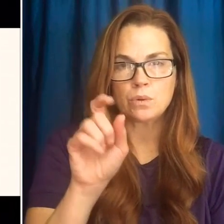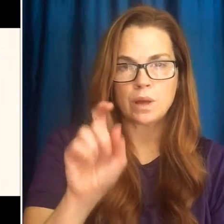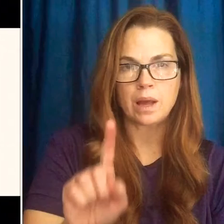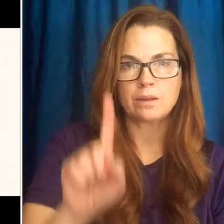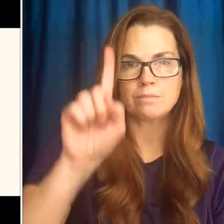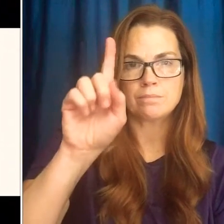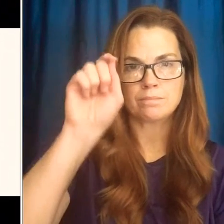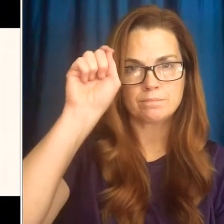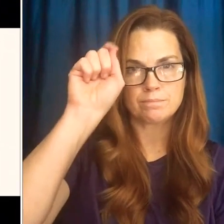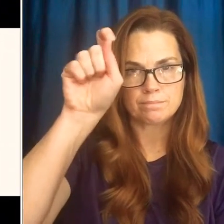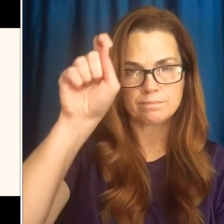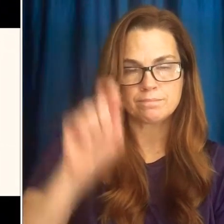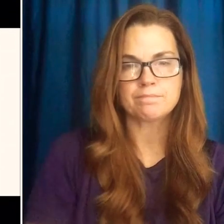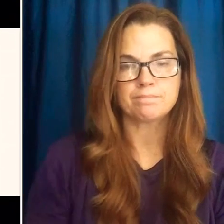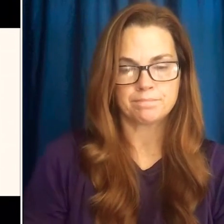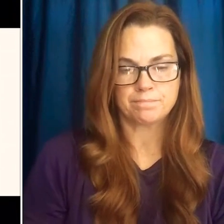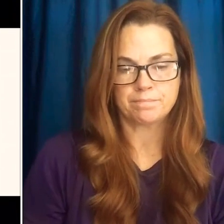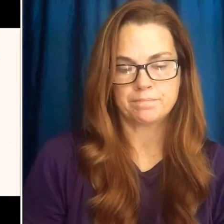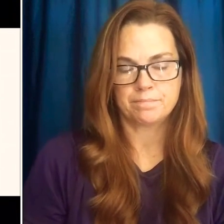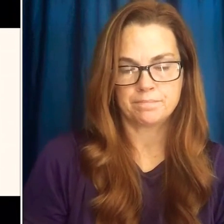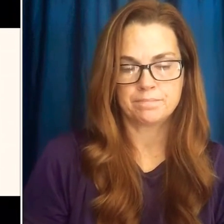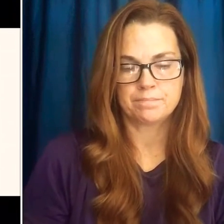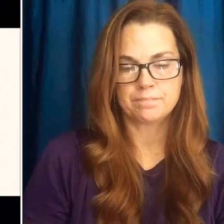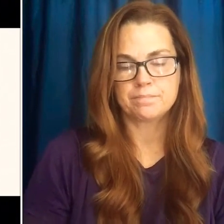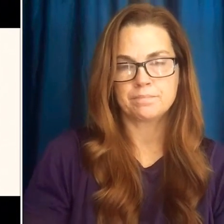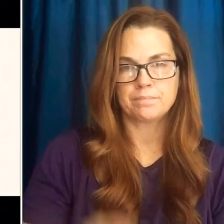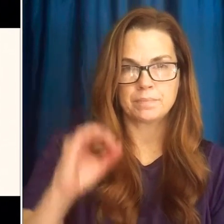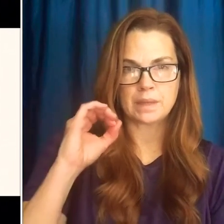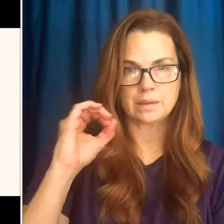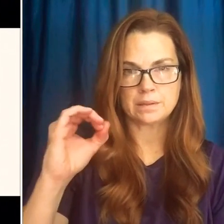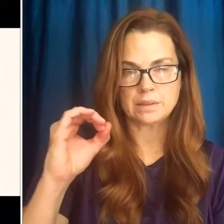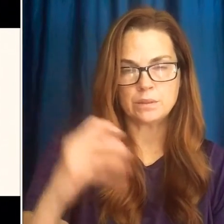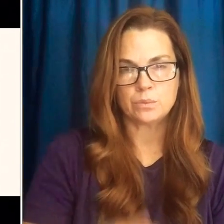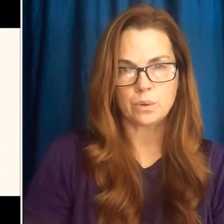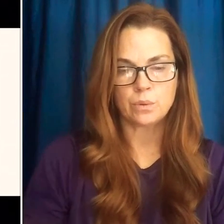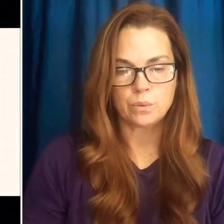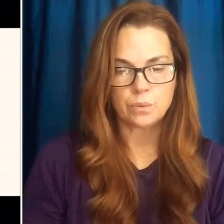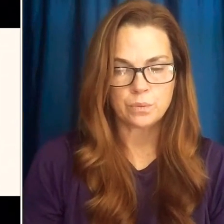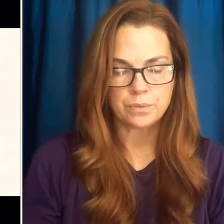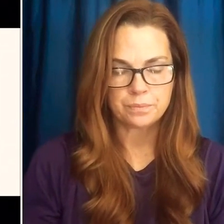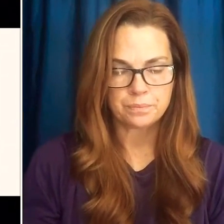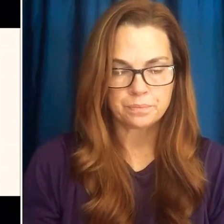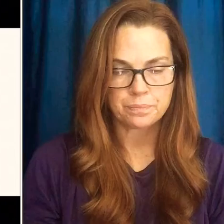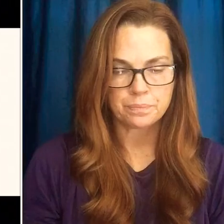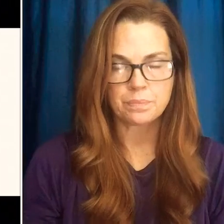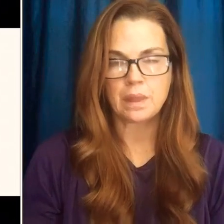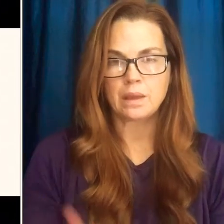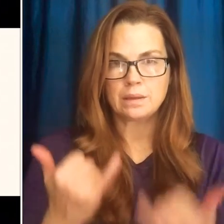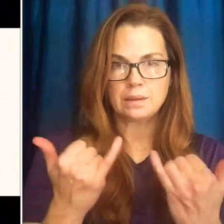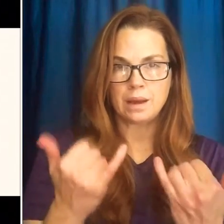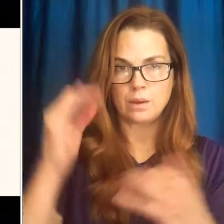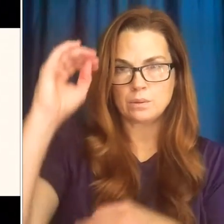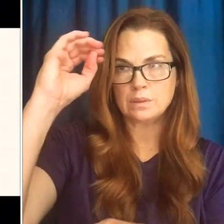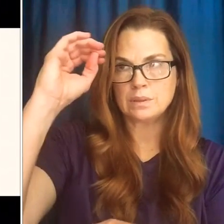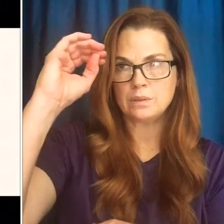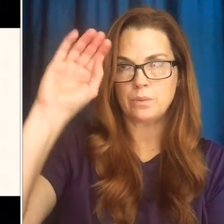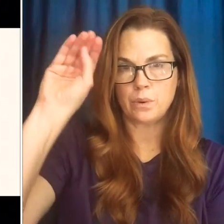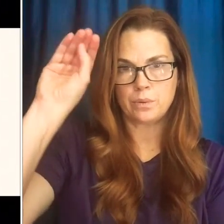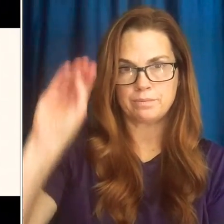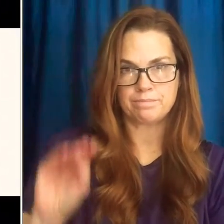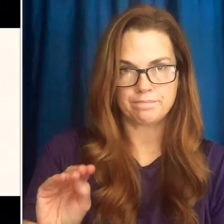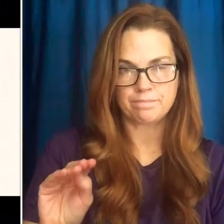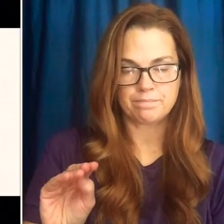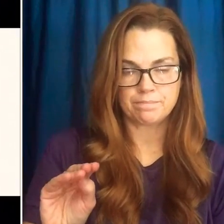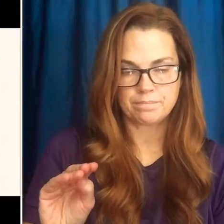0. And bring down that 0 to allow us to continue. Now, how many times